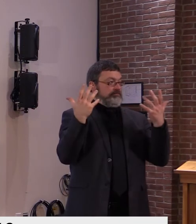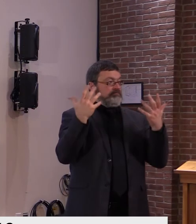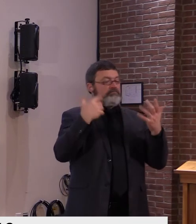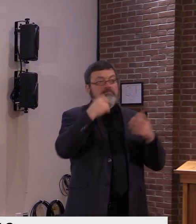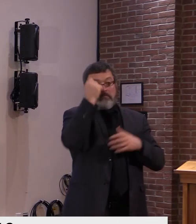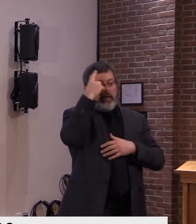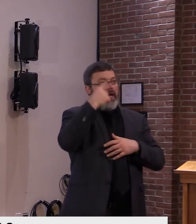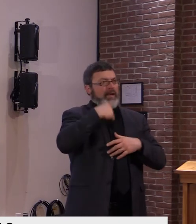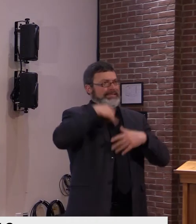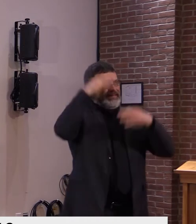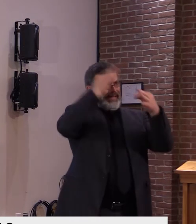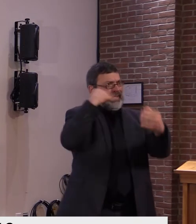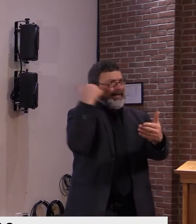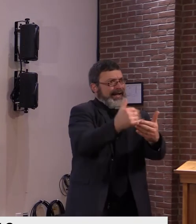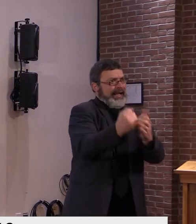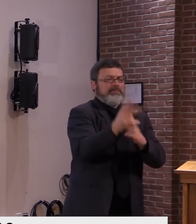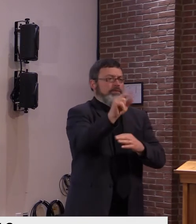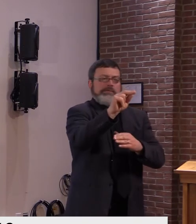the first 2 weeks.